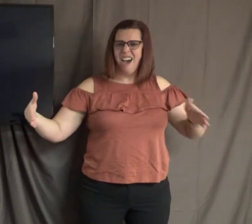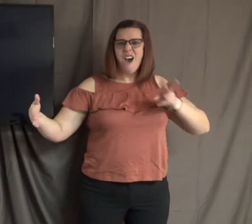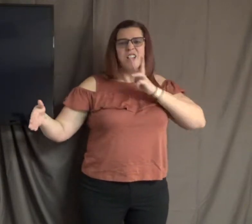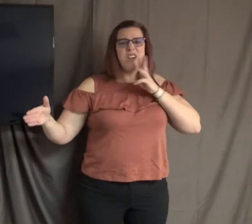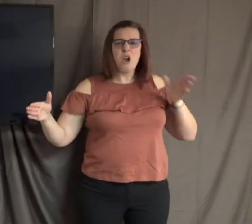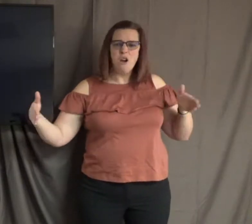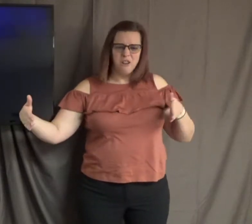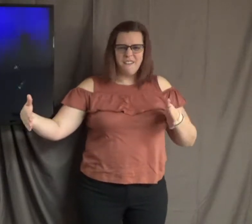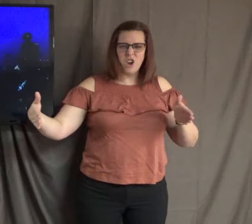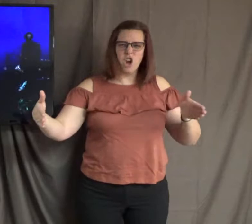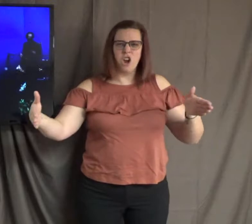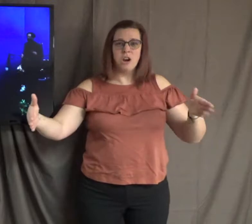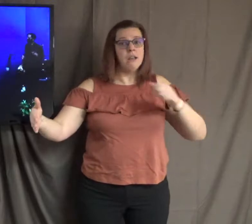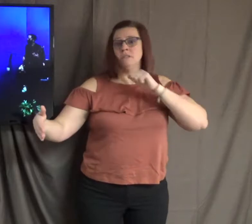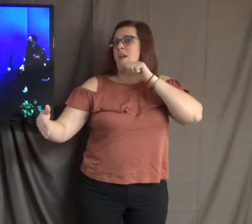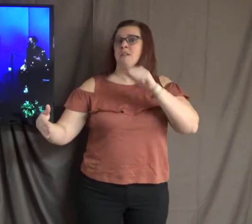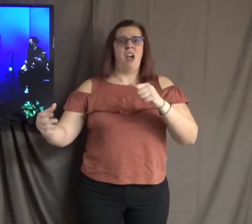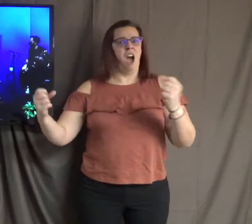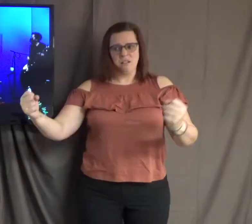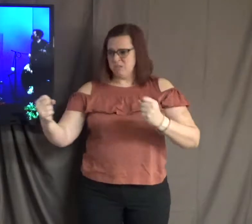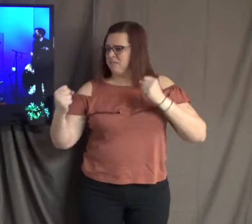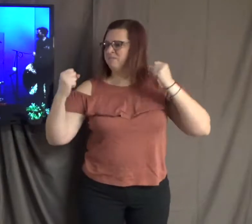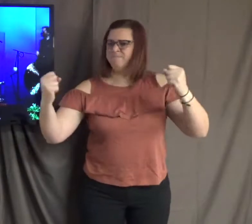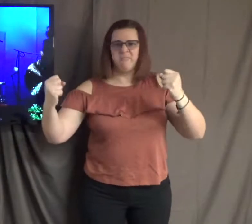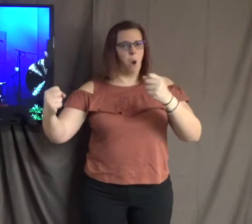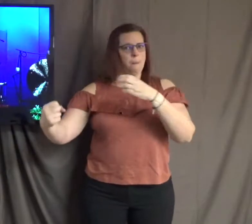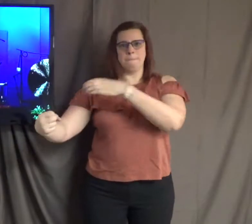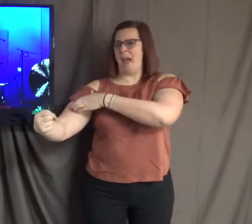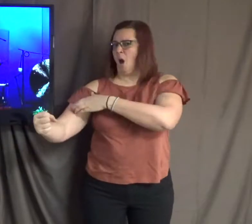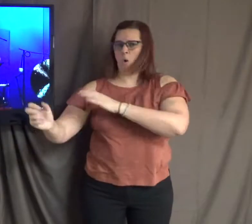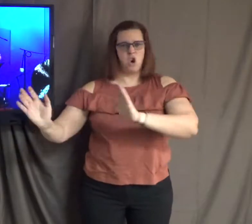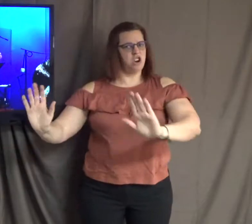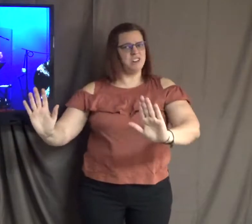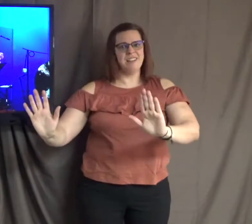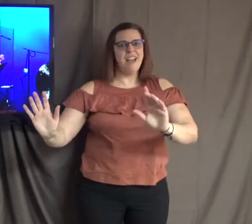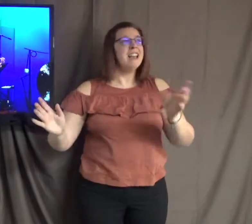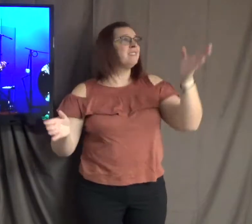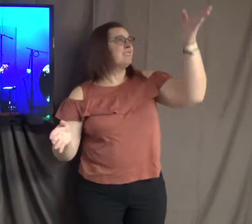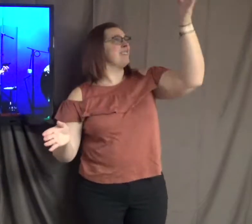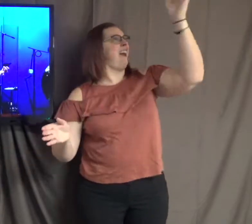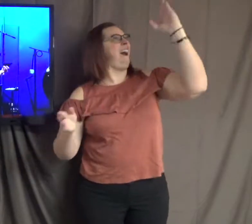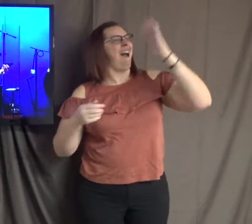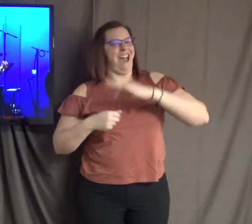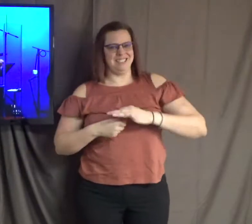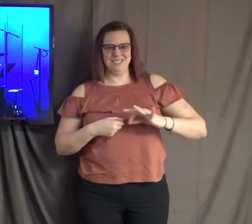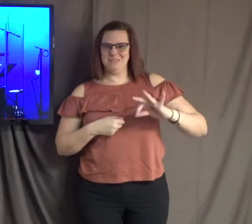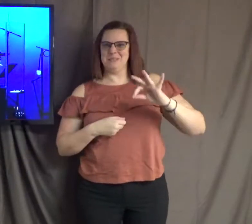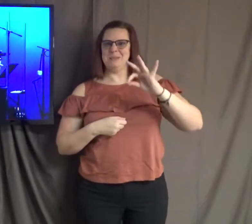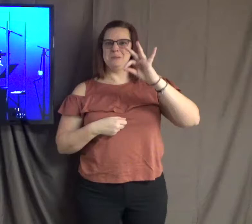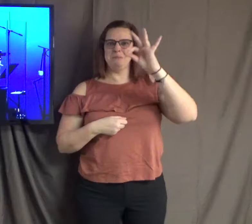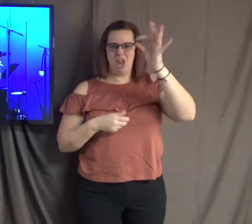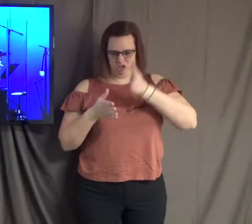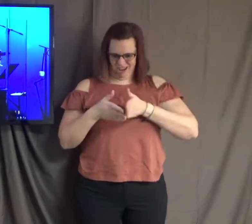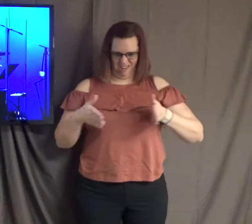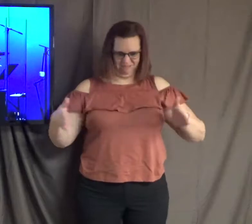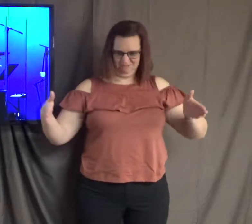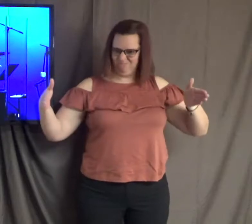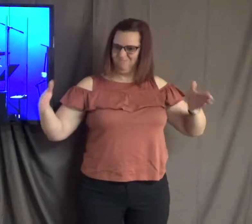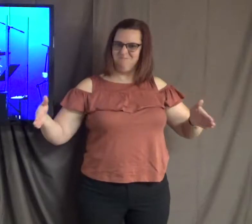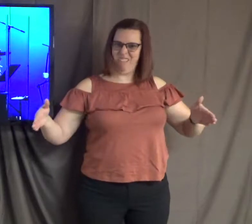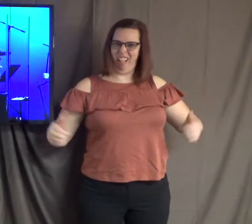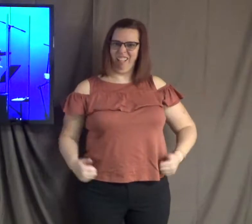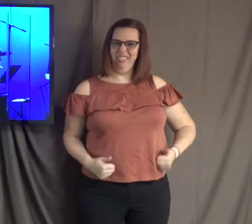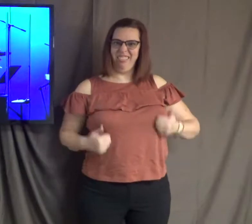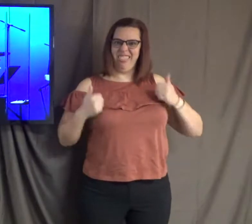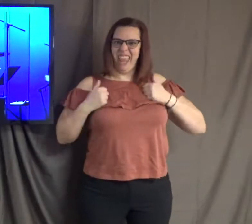wide, not by power, not by might, but the Spirit of God. It's living